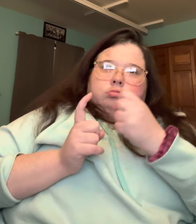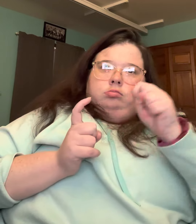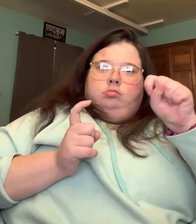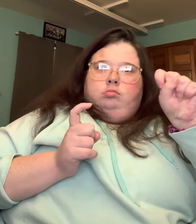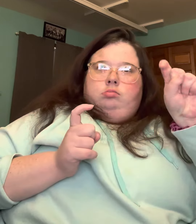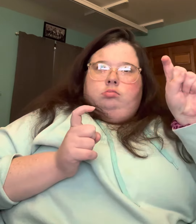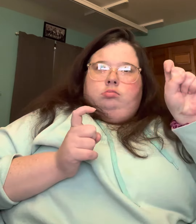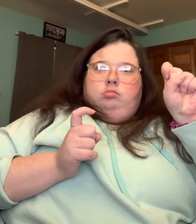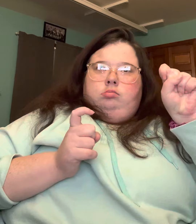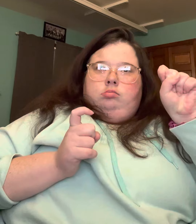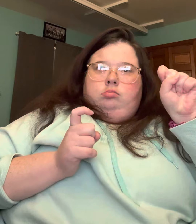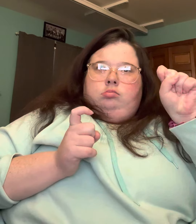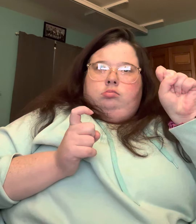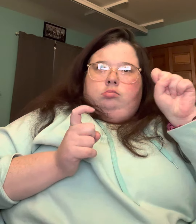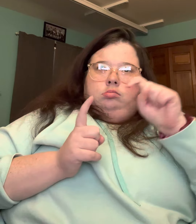from,